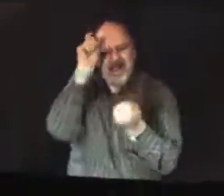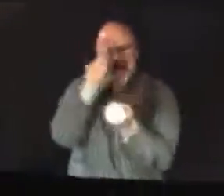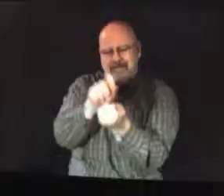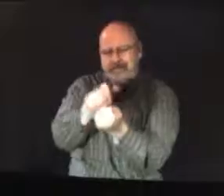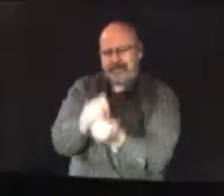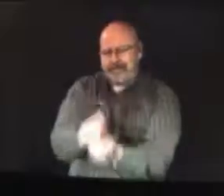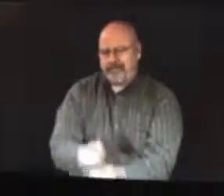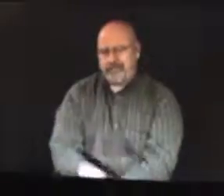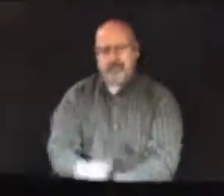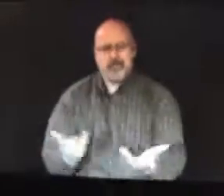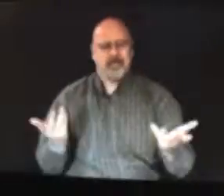amazing.